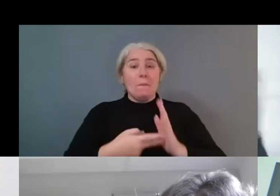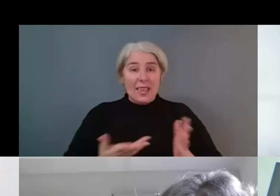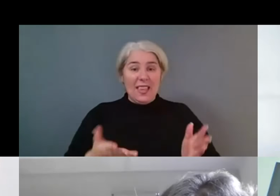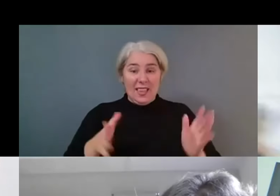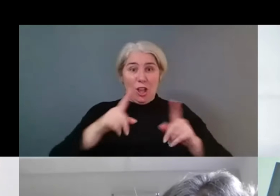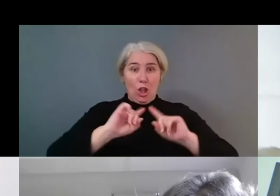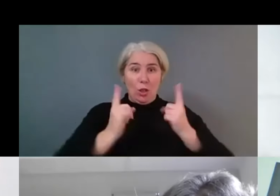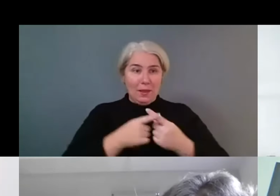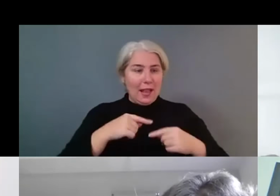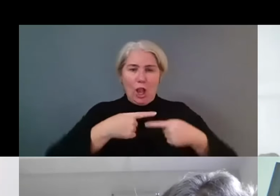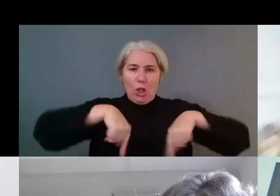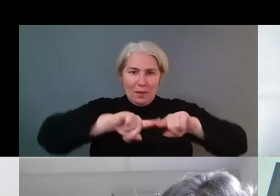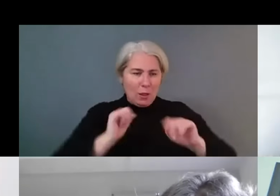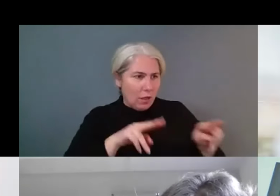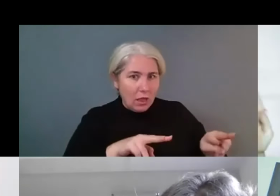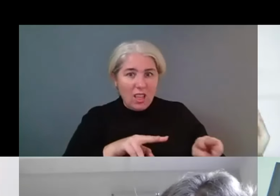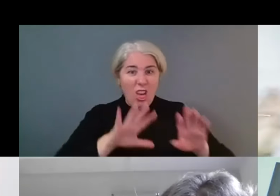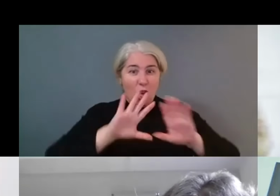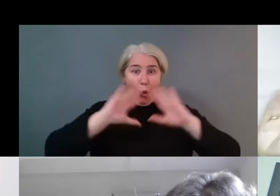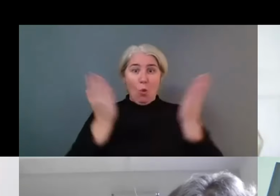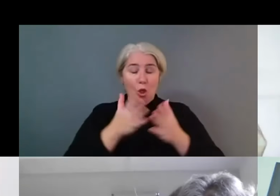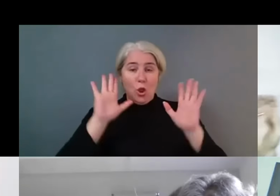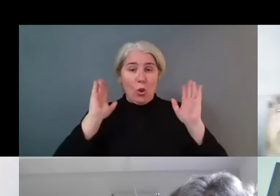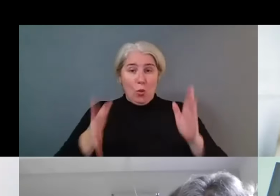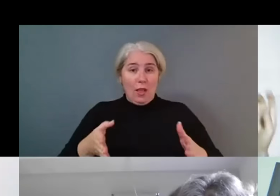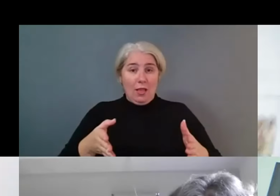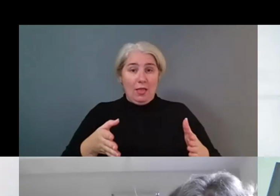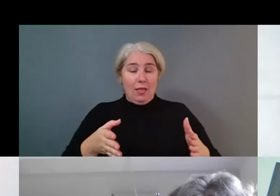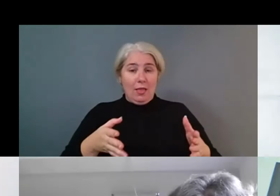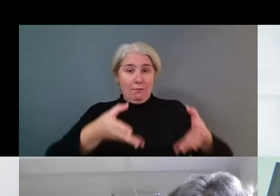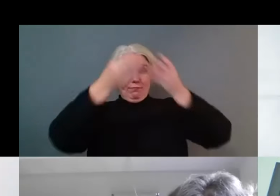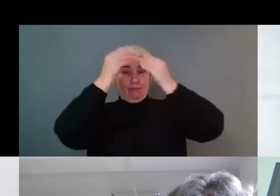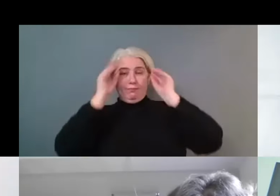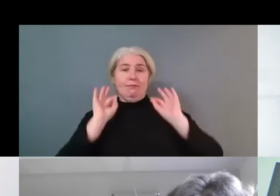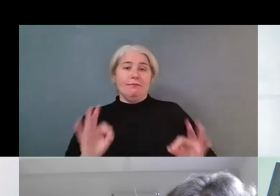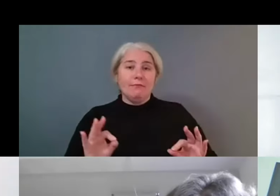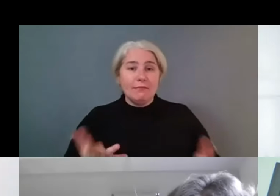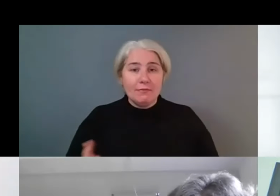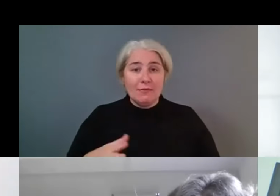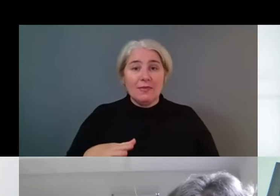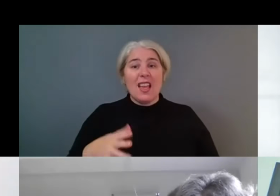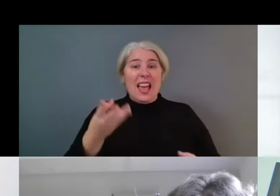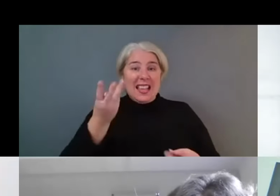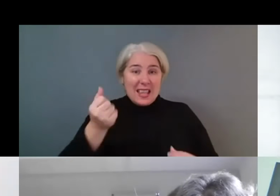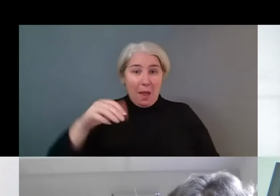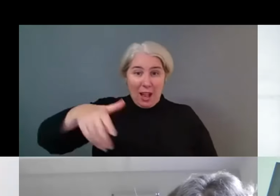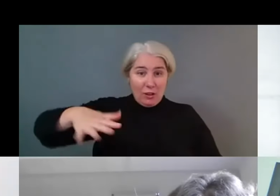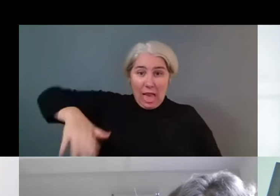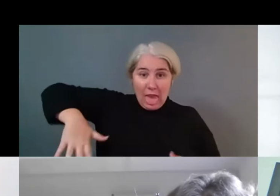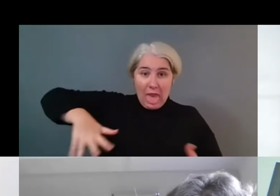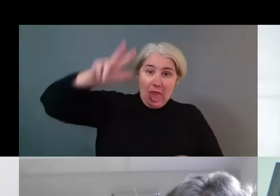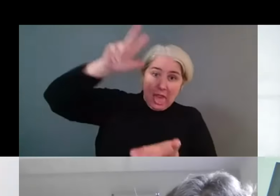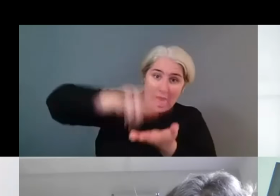decision. Everybody in the world benefits. Even countries which haven't ratified the CRPD benefit. Thank you. Thank